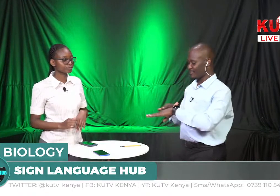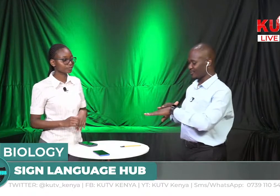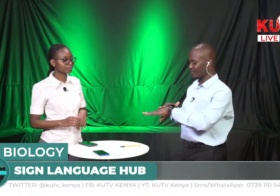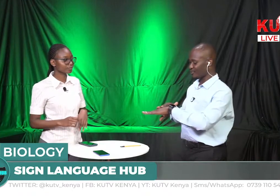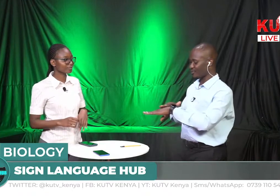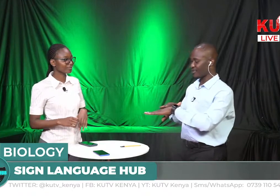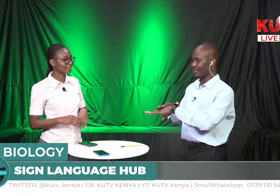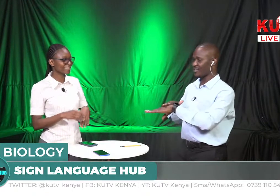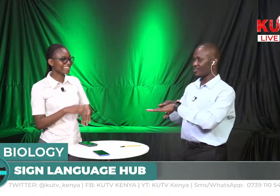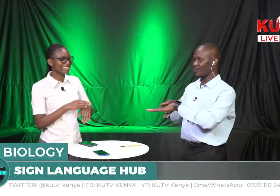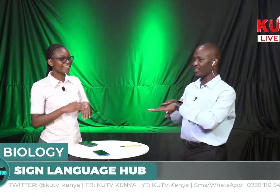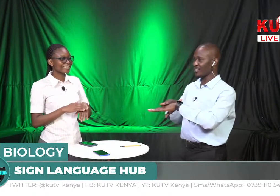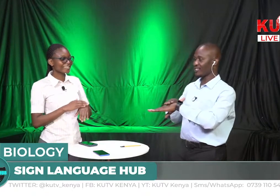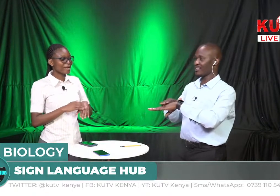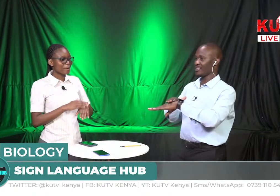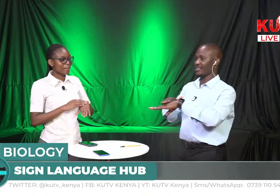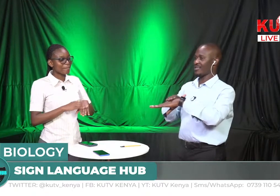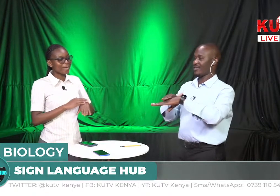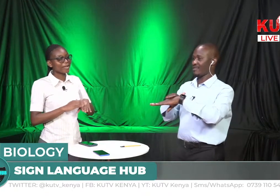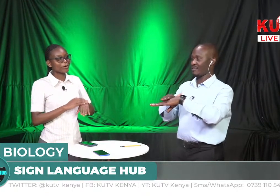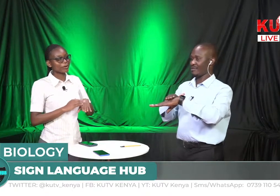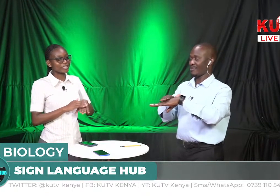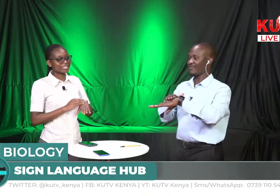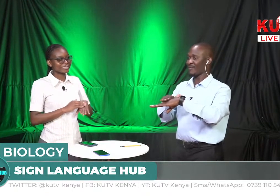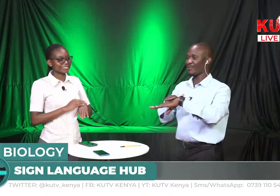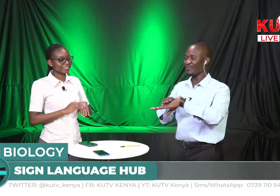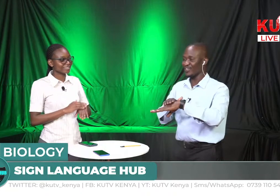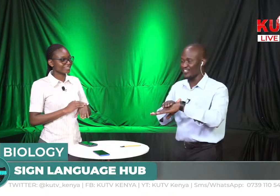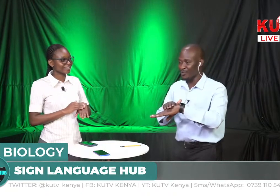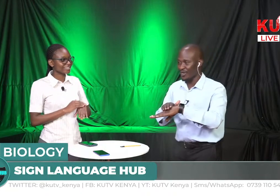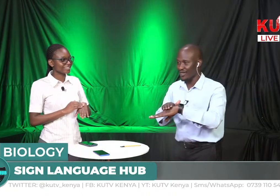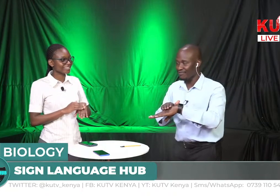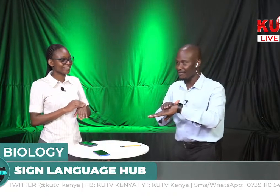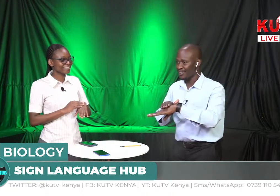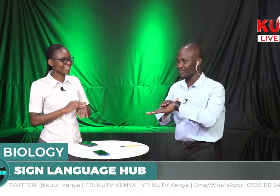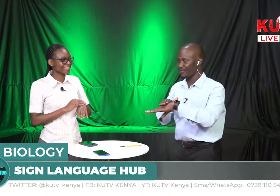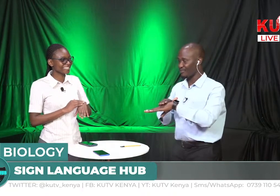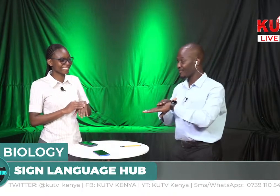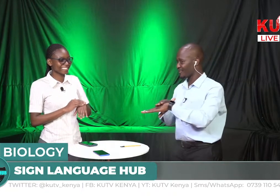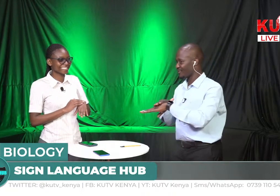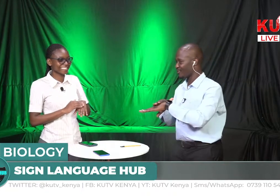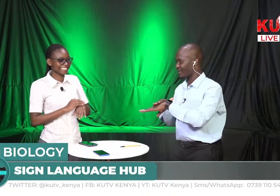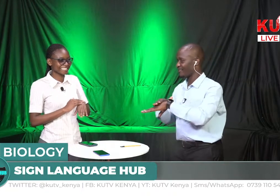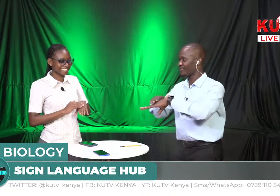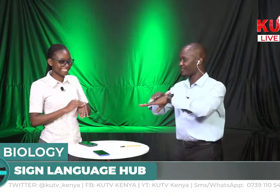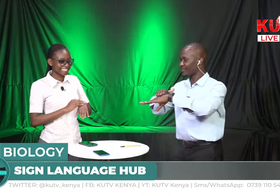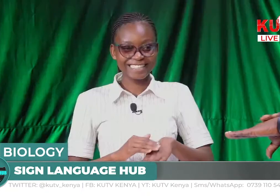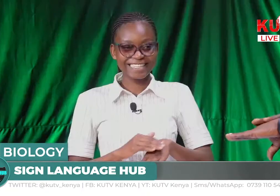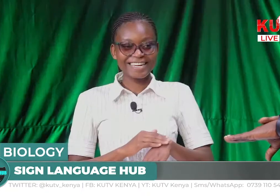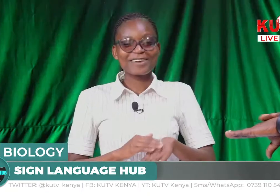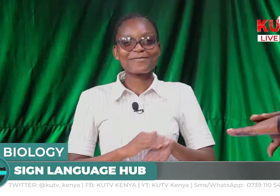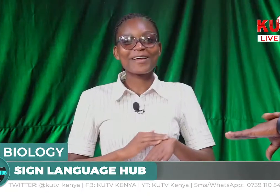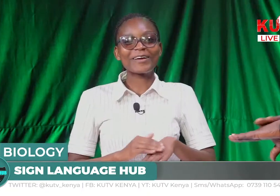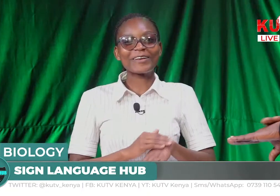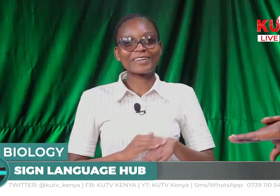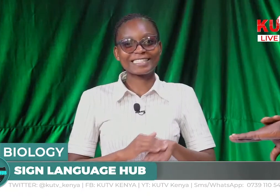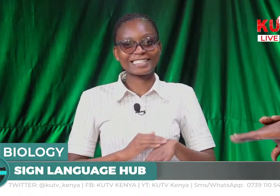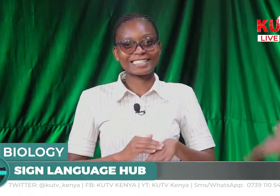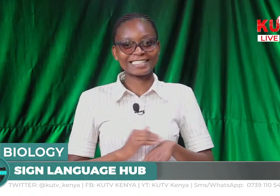also doing it. Biology. If I'm not visible enough, Miriam will be visible enough. So this is biology. Biology.